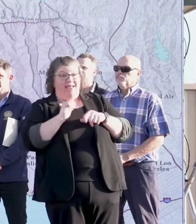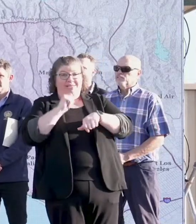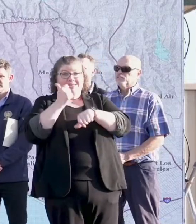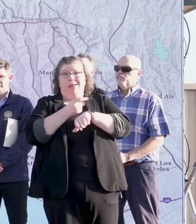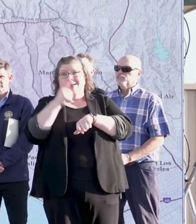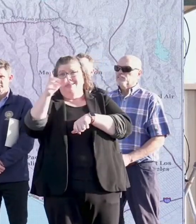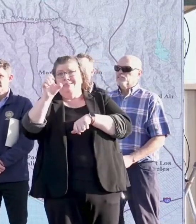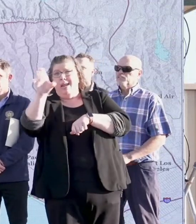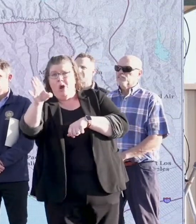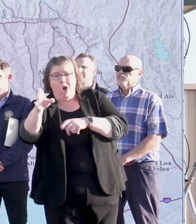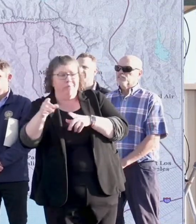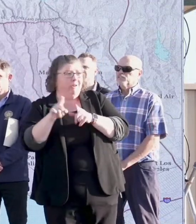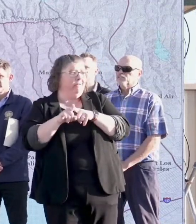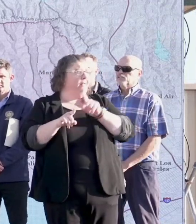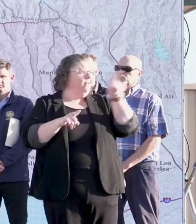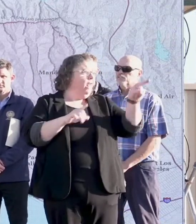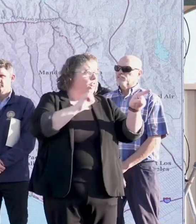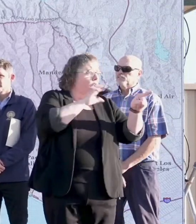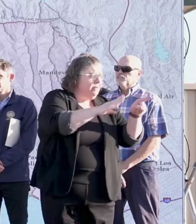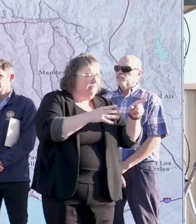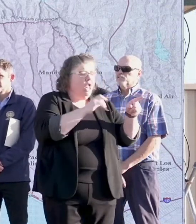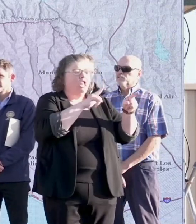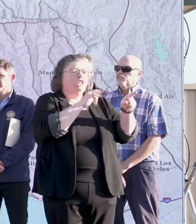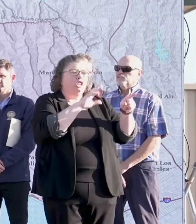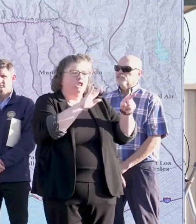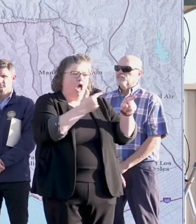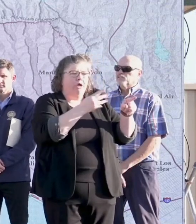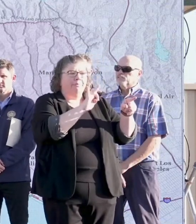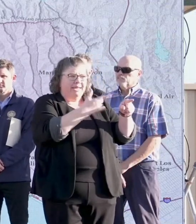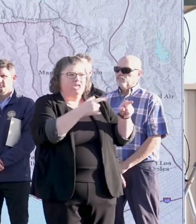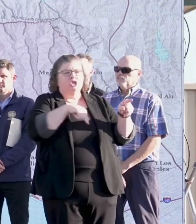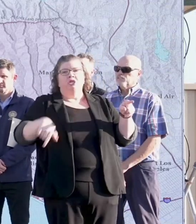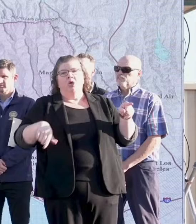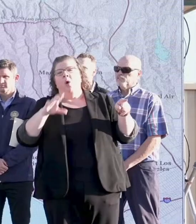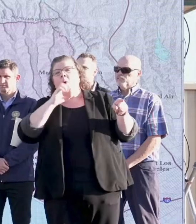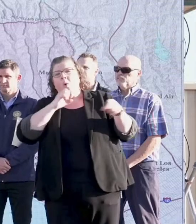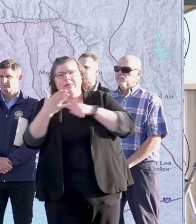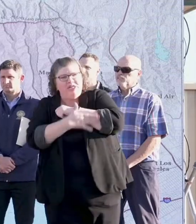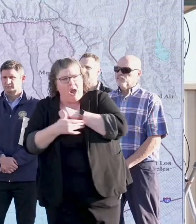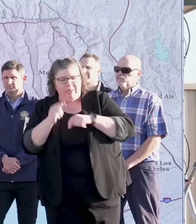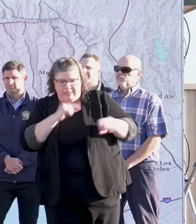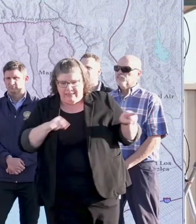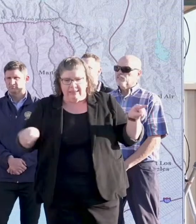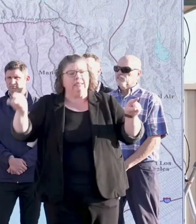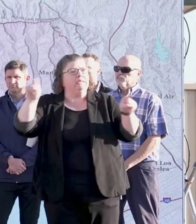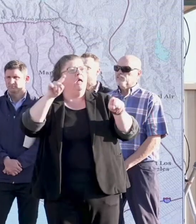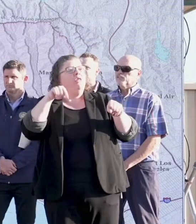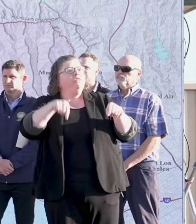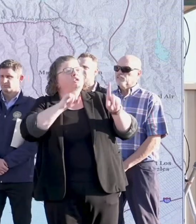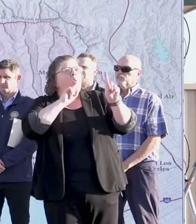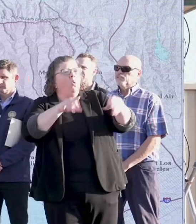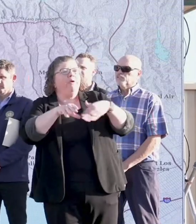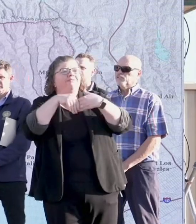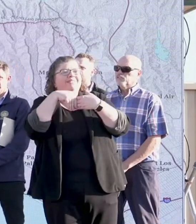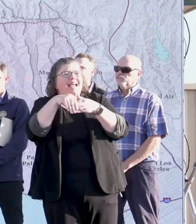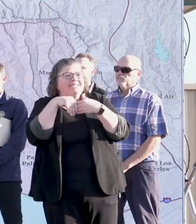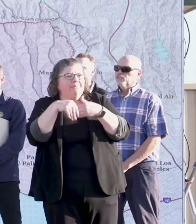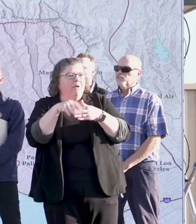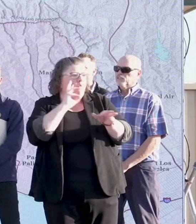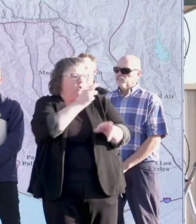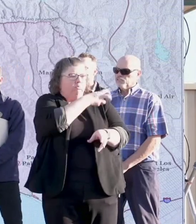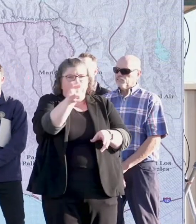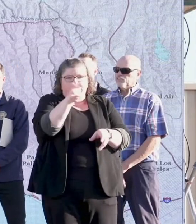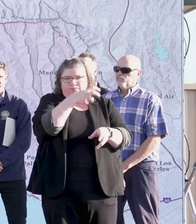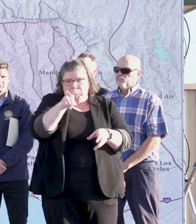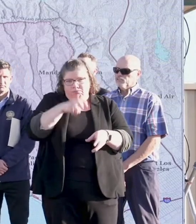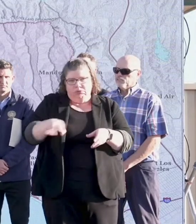in Santa Barbara County or Long Beach or Orange County. They're all moving around. So this executive order is going to provide some flexibility to ease the transition to those